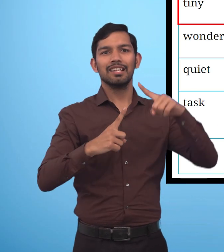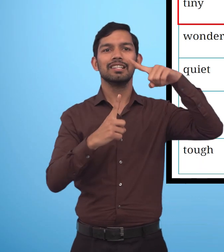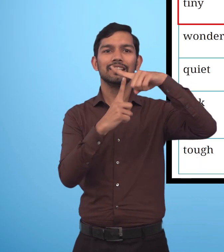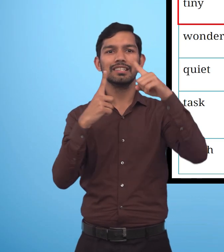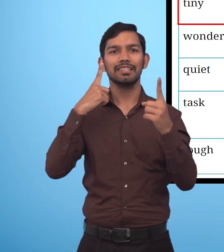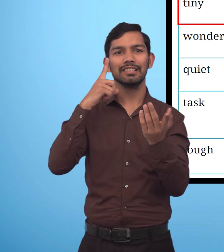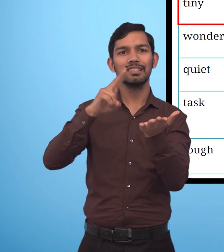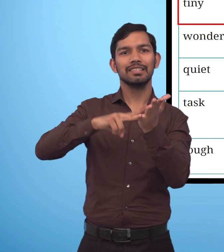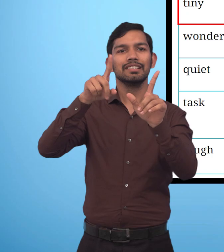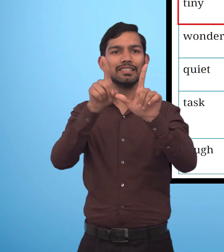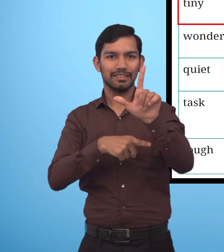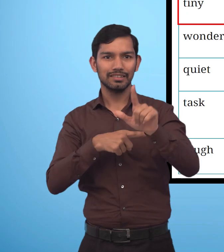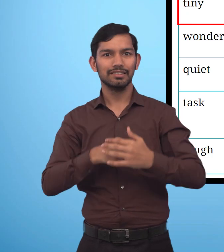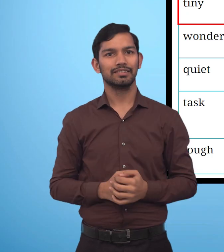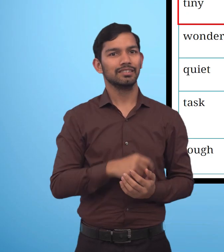Tiny.